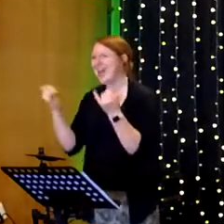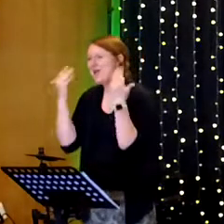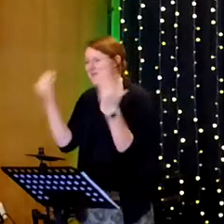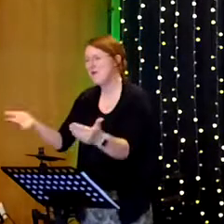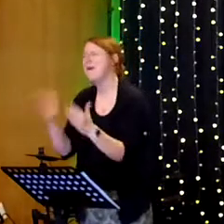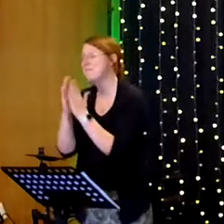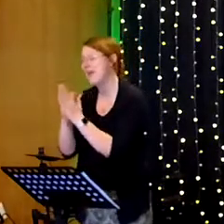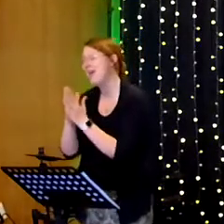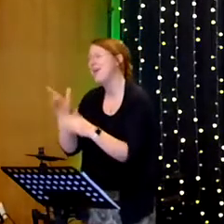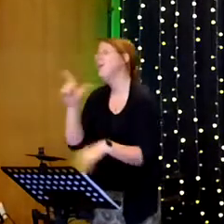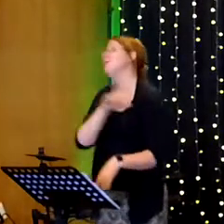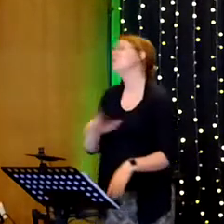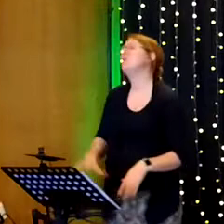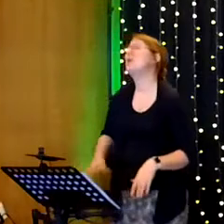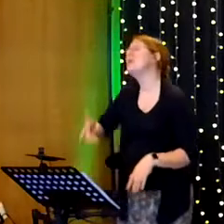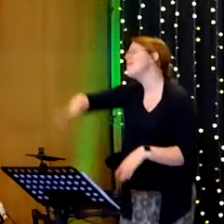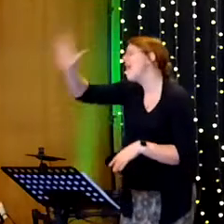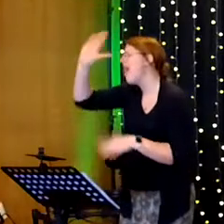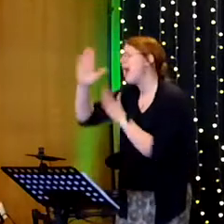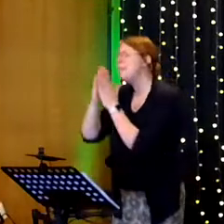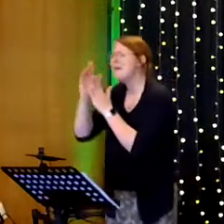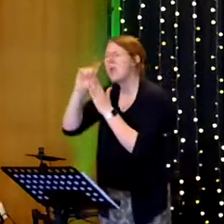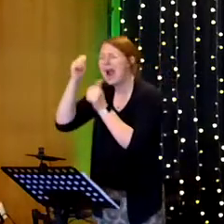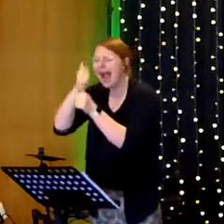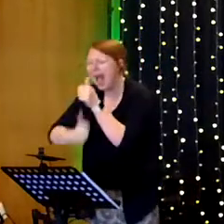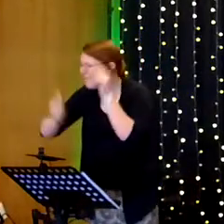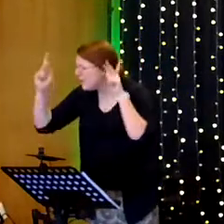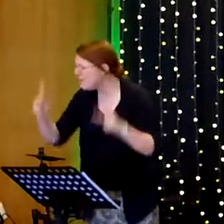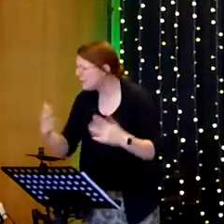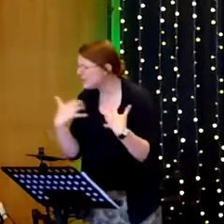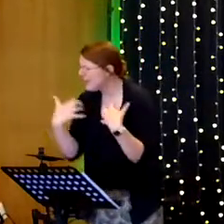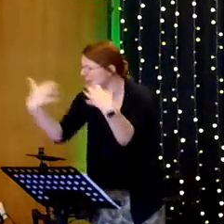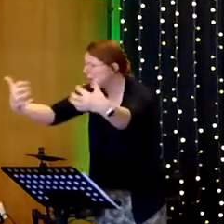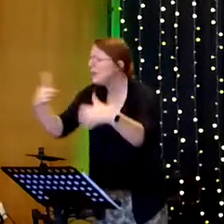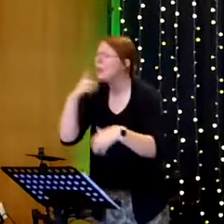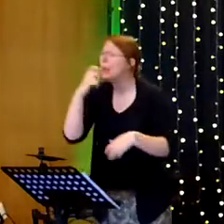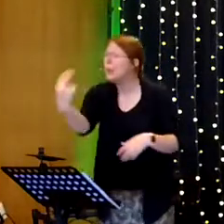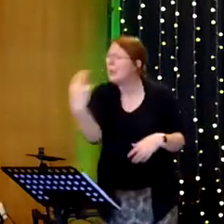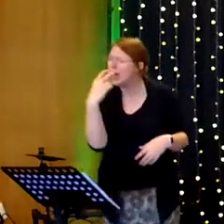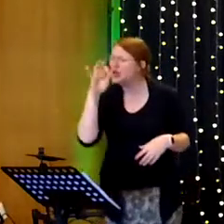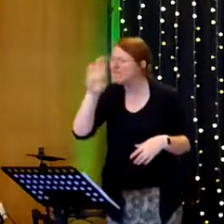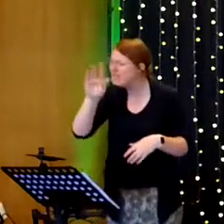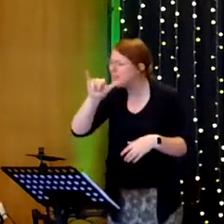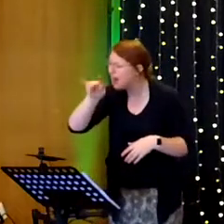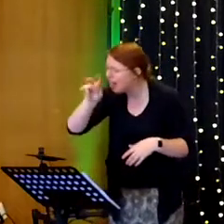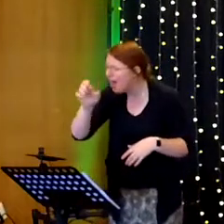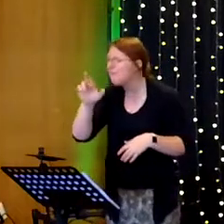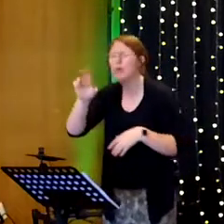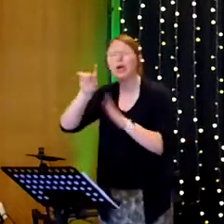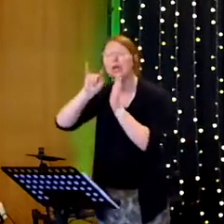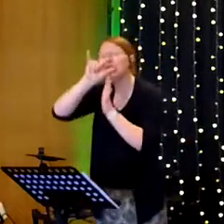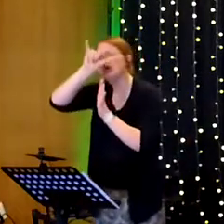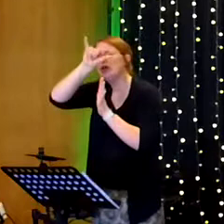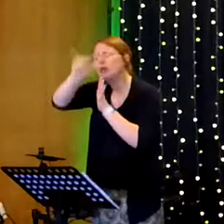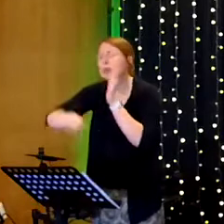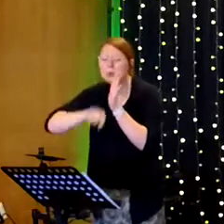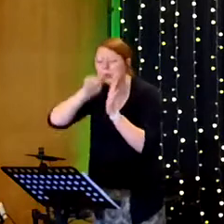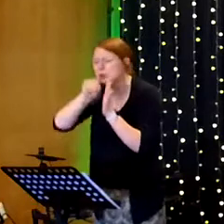your eyes. Lord God, I pray for every single person in this room, every single person that's watching on Facebook Live or YouTube. Lord God, I pray